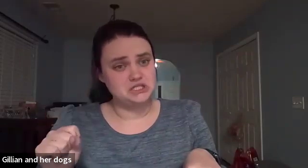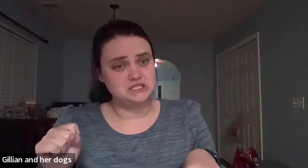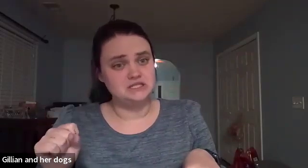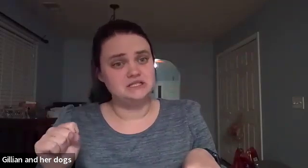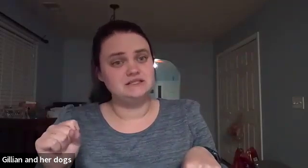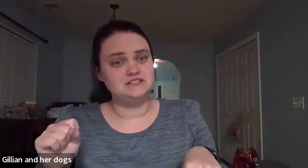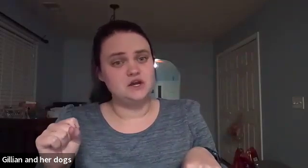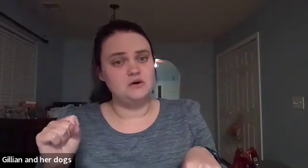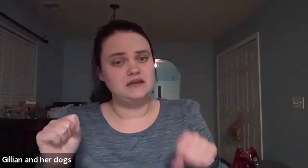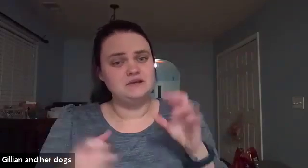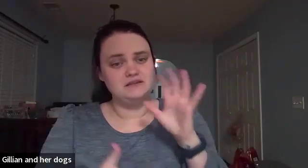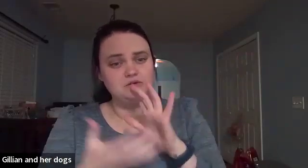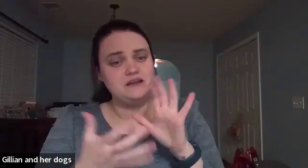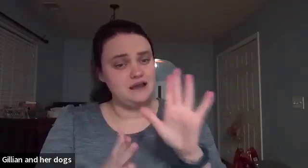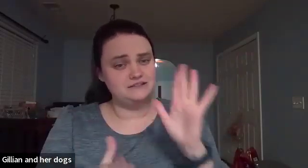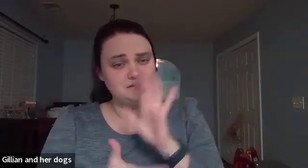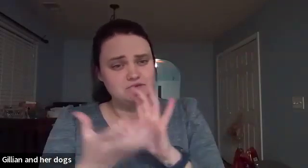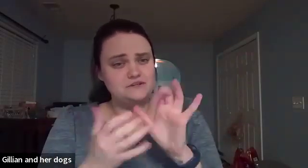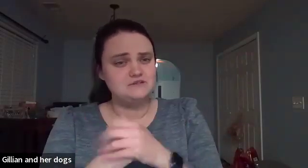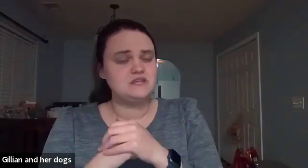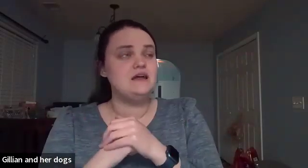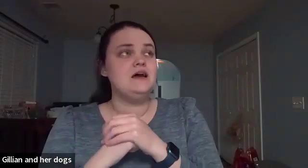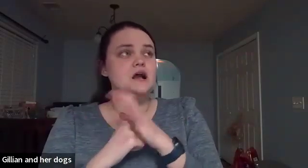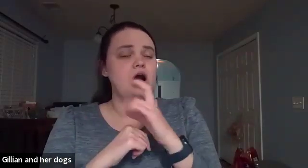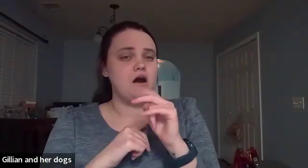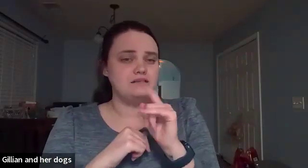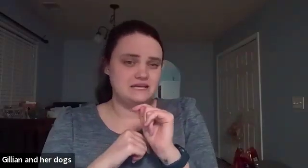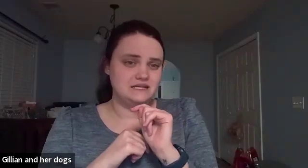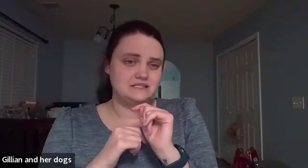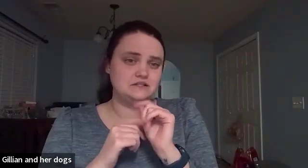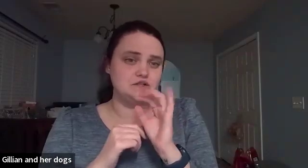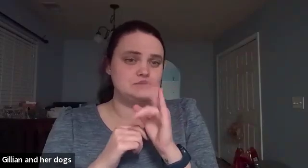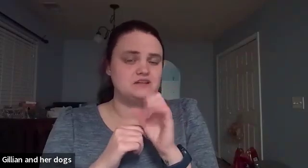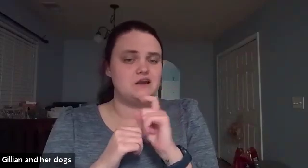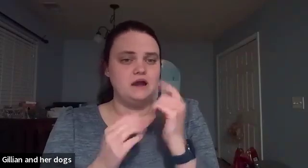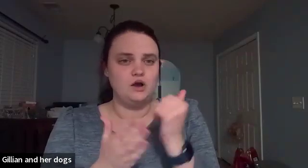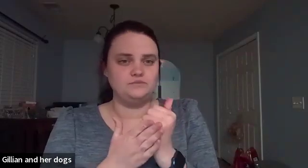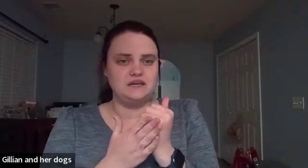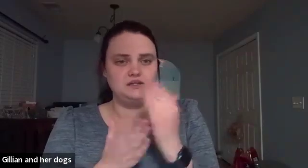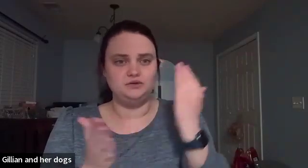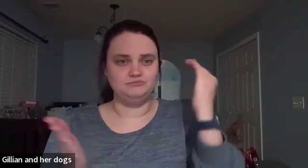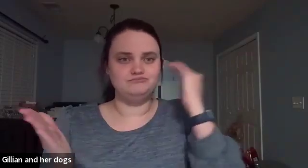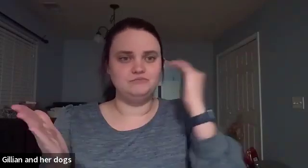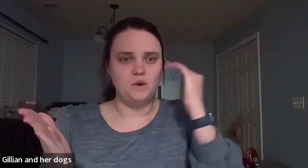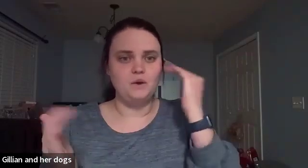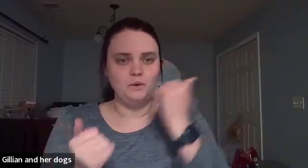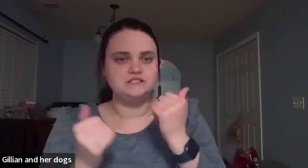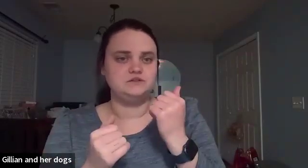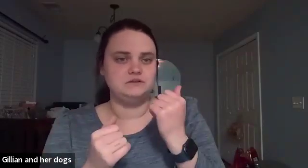semester. So it can be a little bit, I know it's a little confusing with that. Context clues are kind of what helps like you knowing which